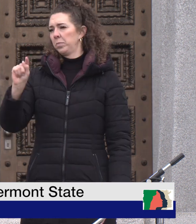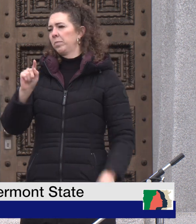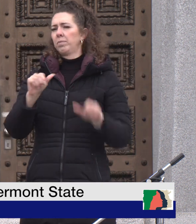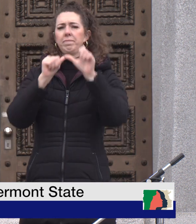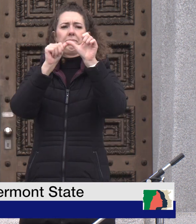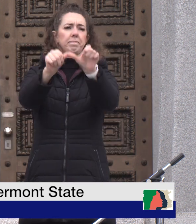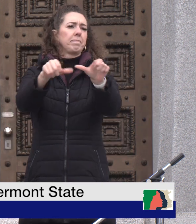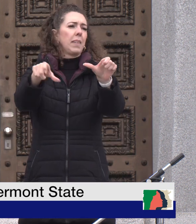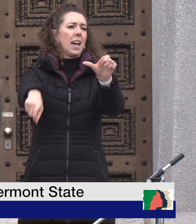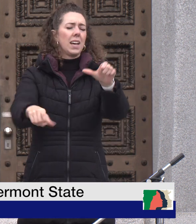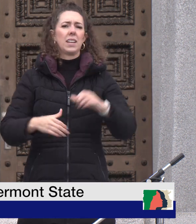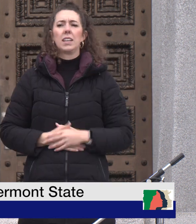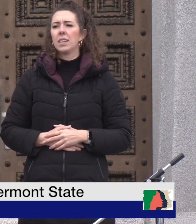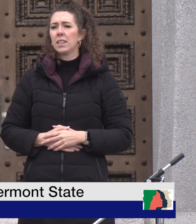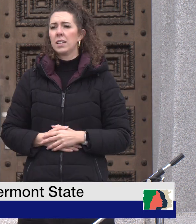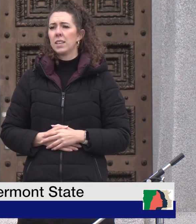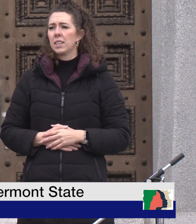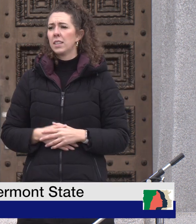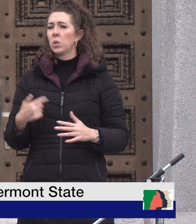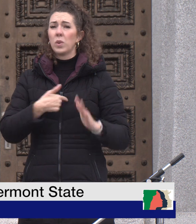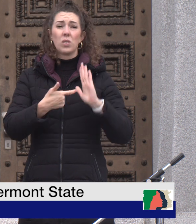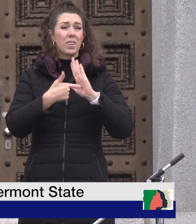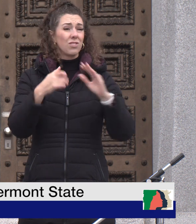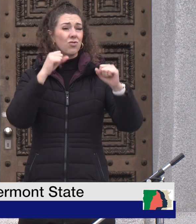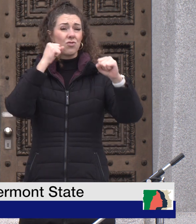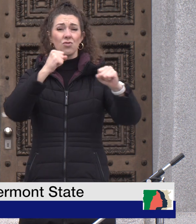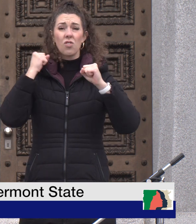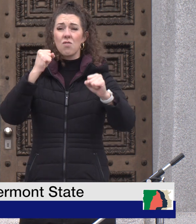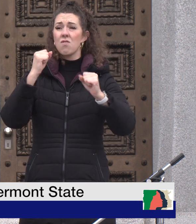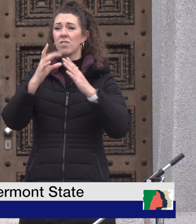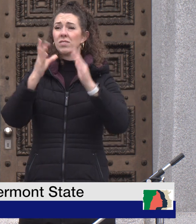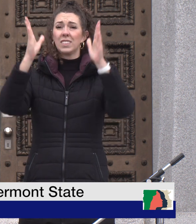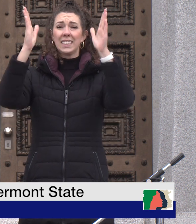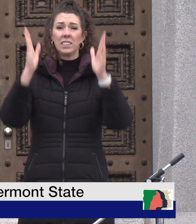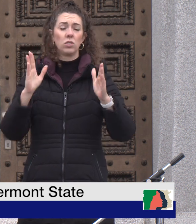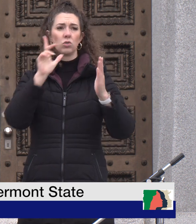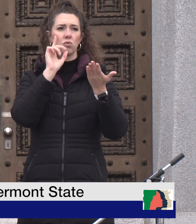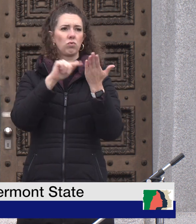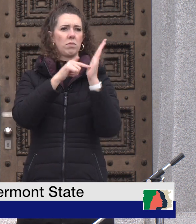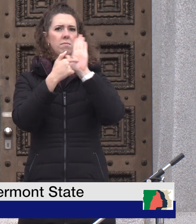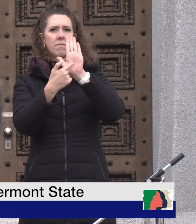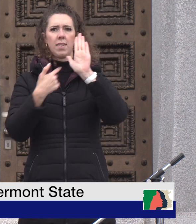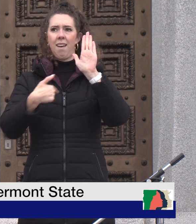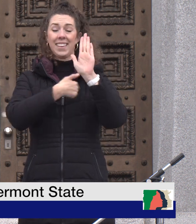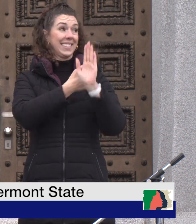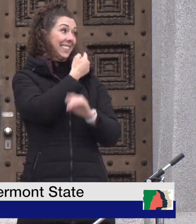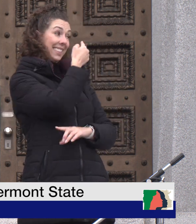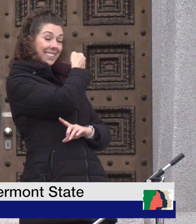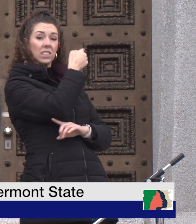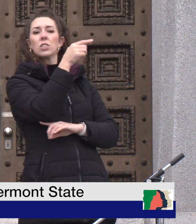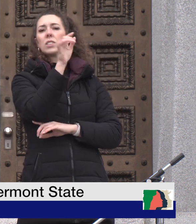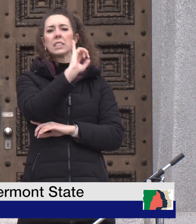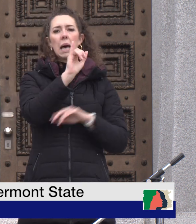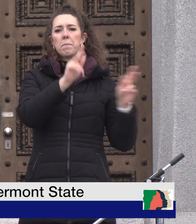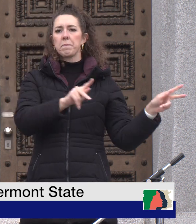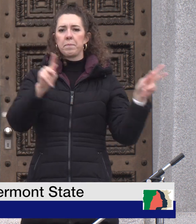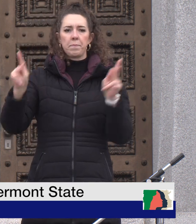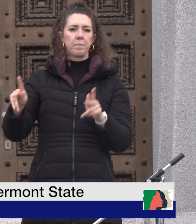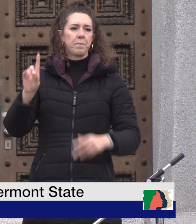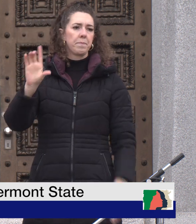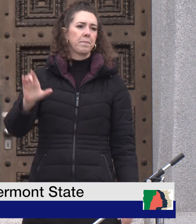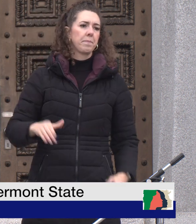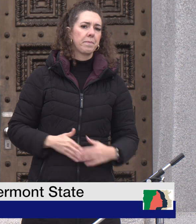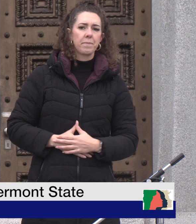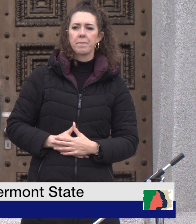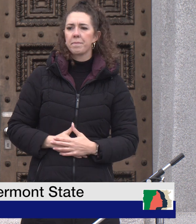We need strong leaders representing us in this building behind me and in DC to